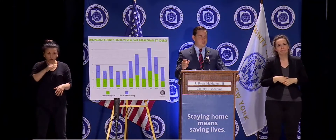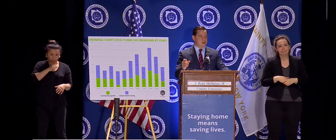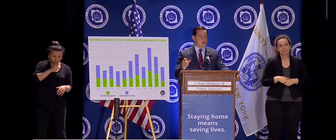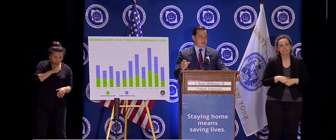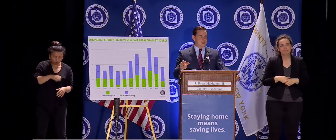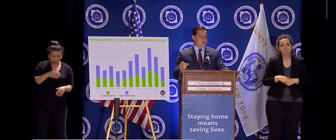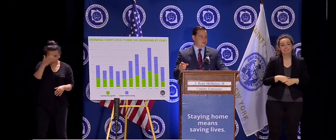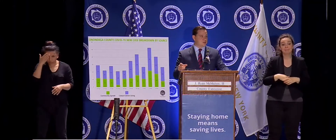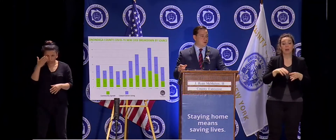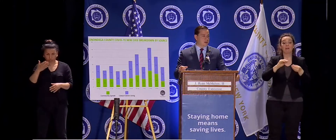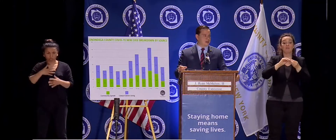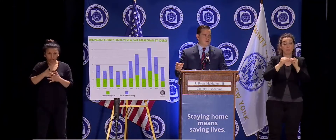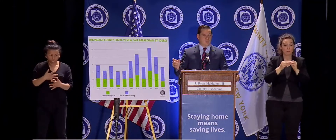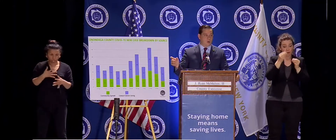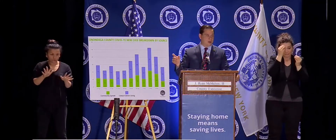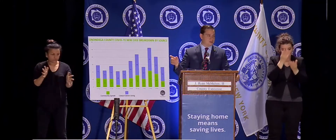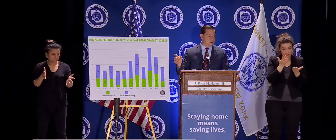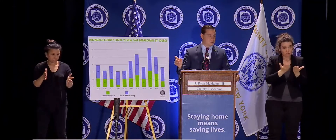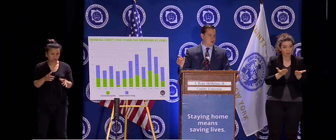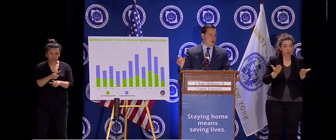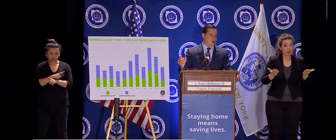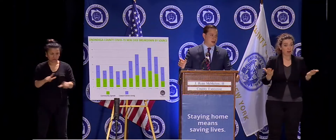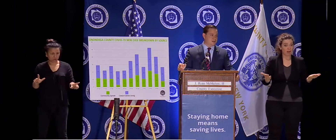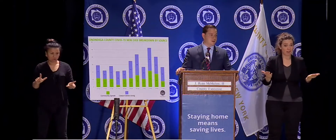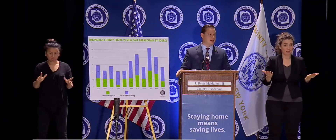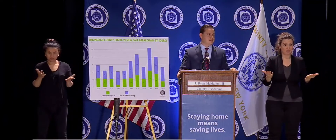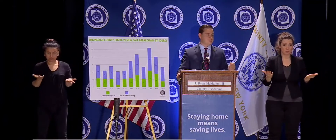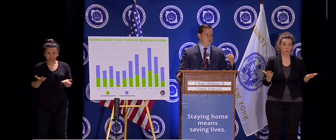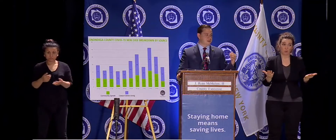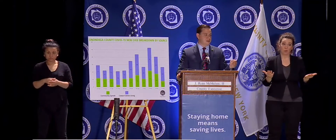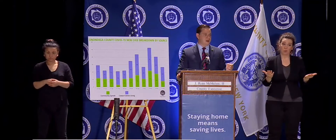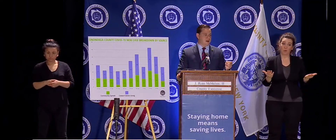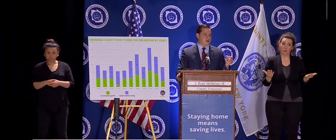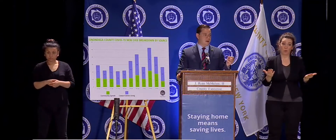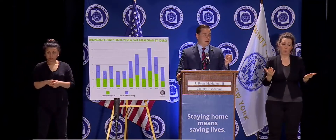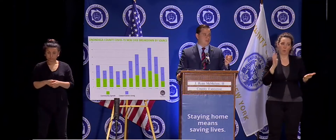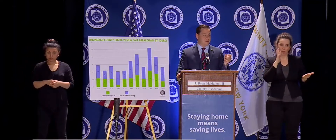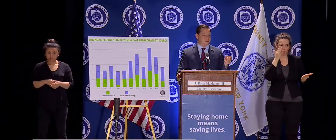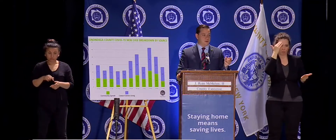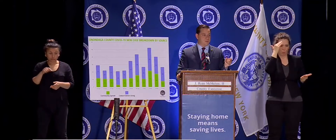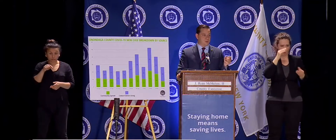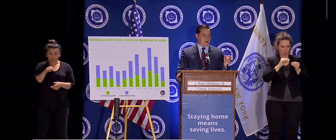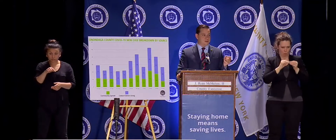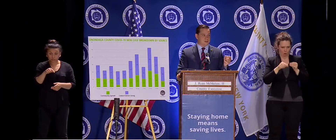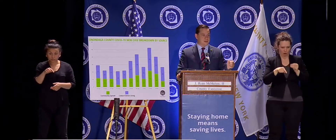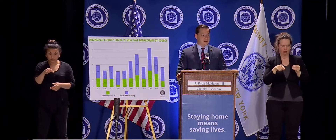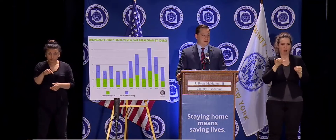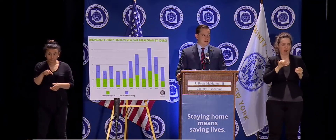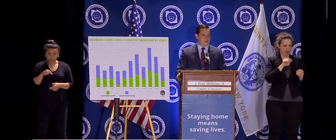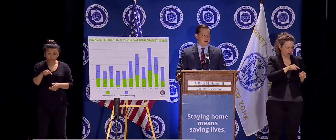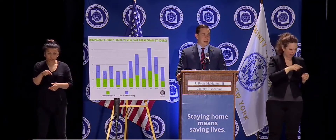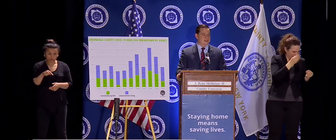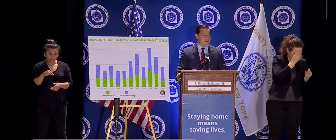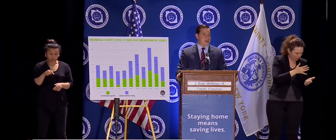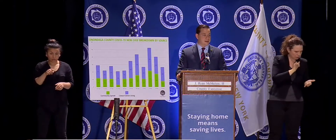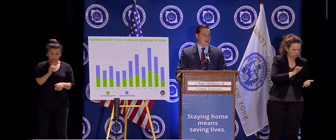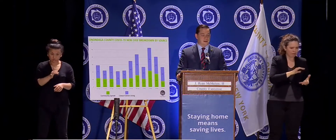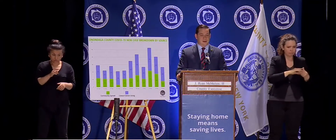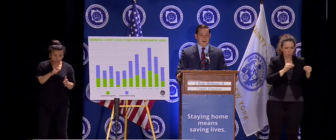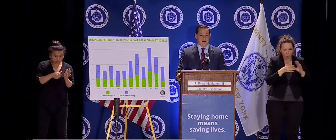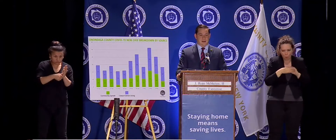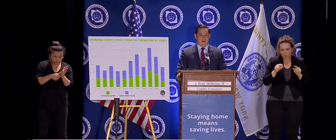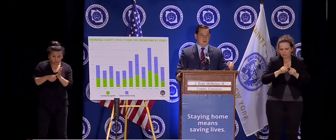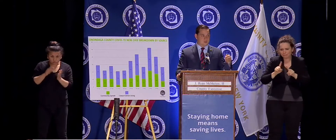that tells a story even more into our active cases about how many of these people are actually not